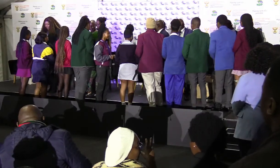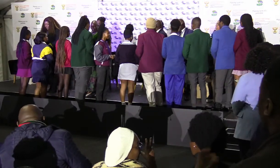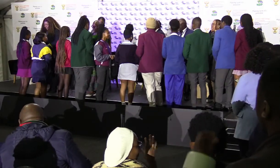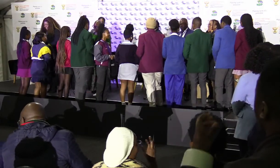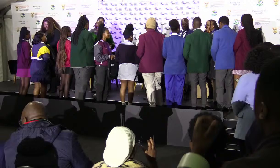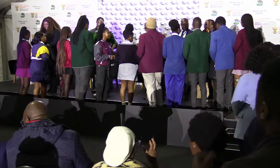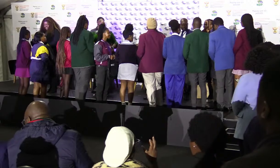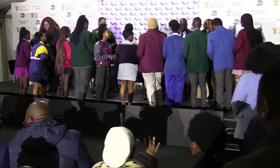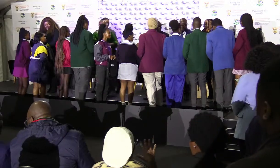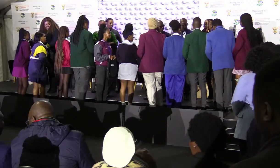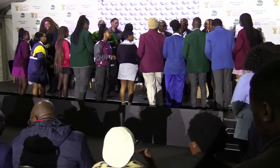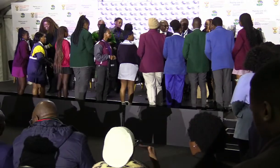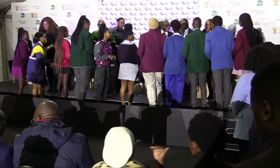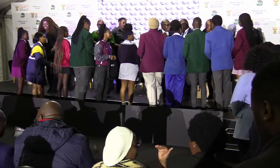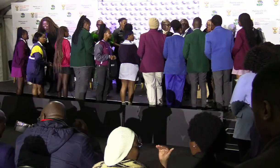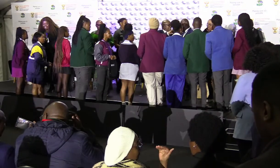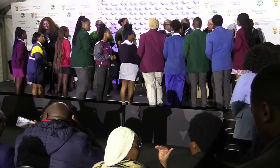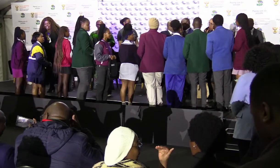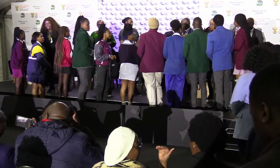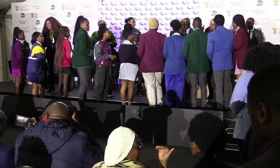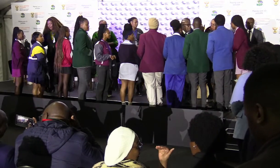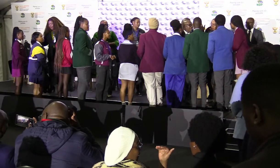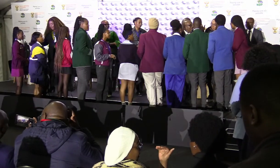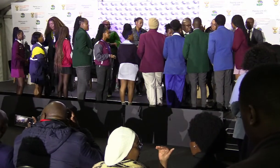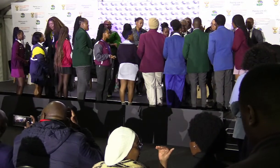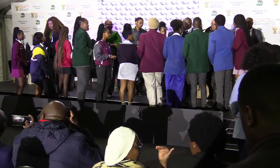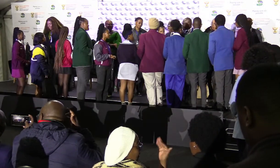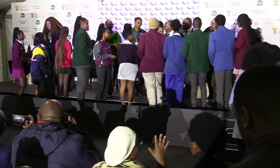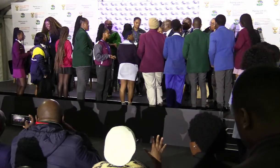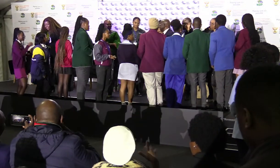wow. And then you have only